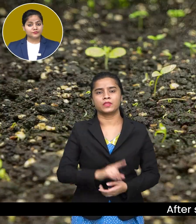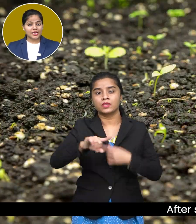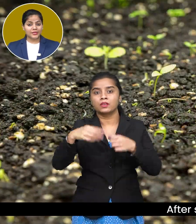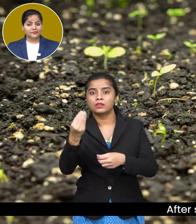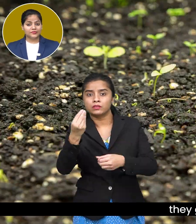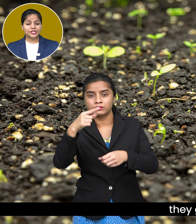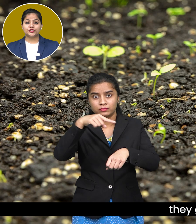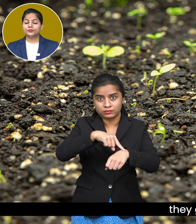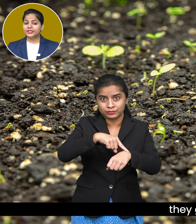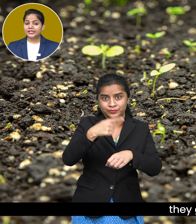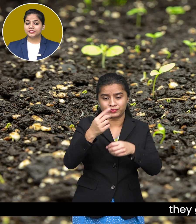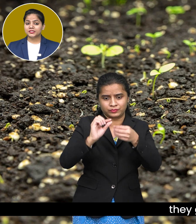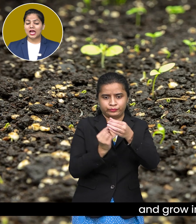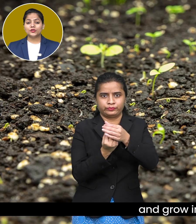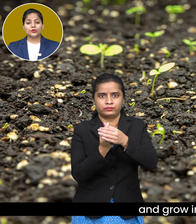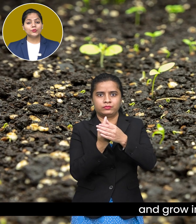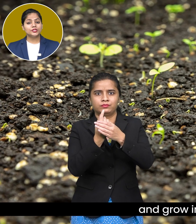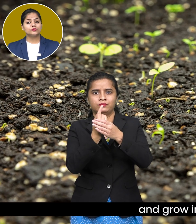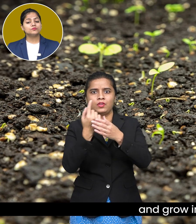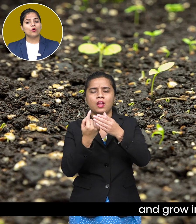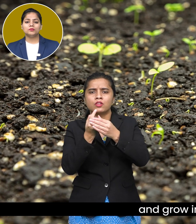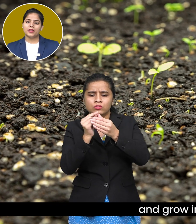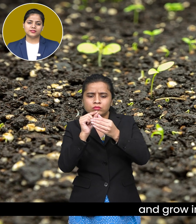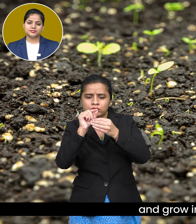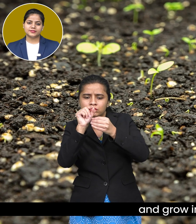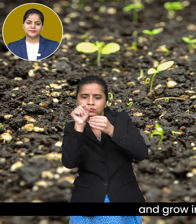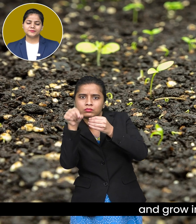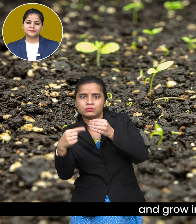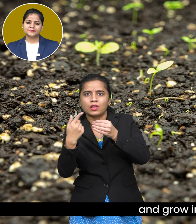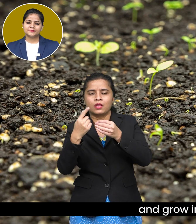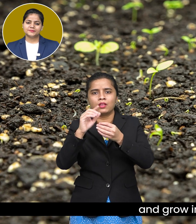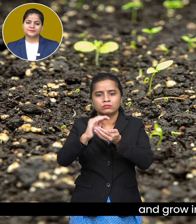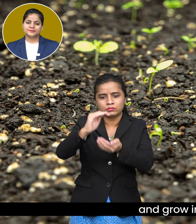After some time, they germinate and grow into small plants.